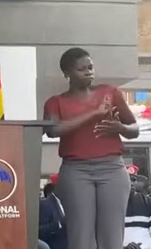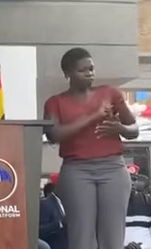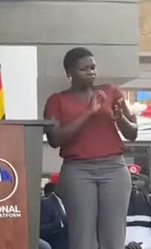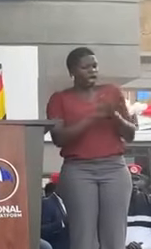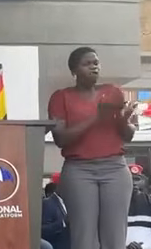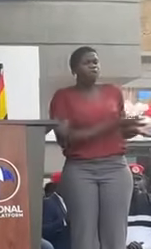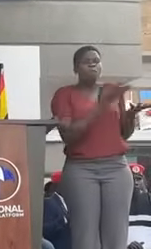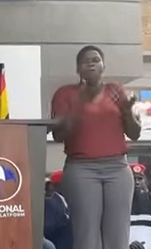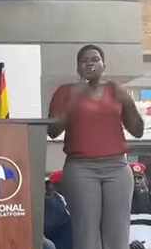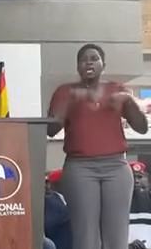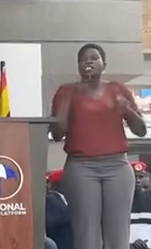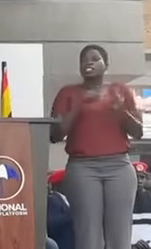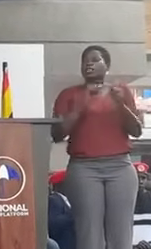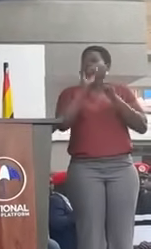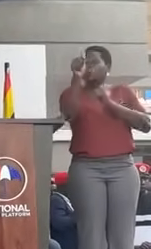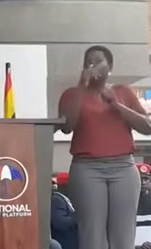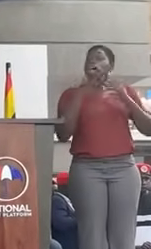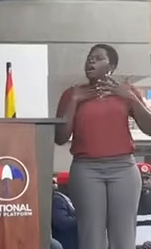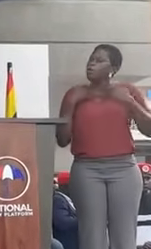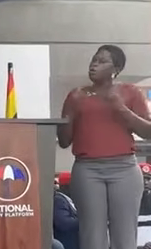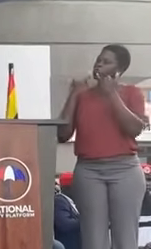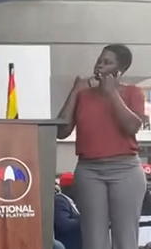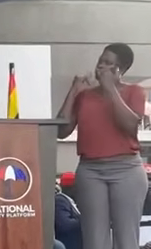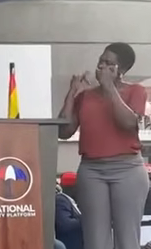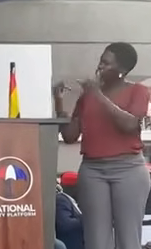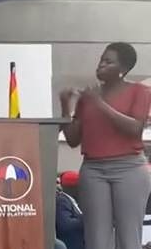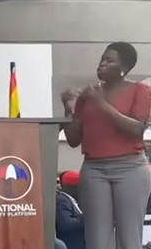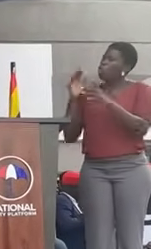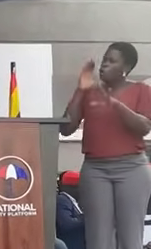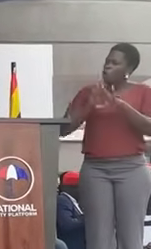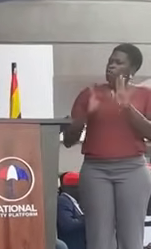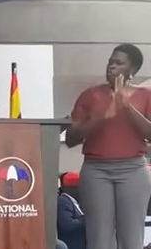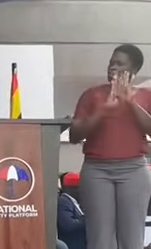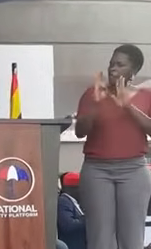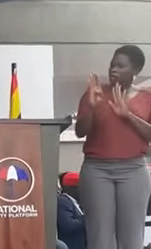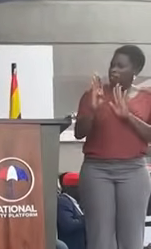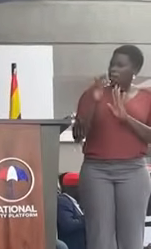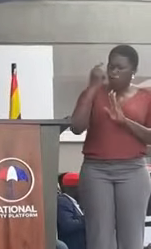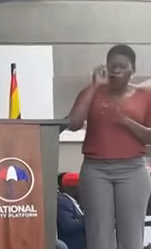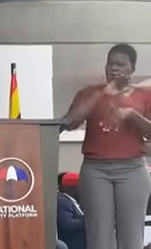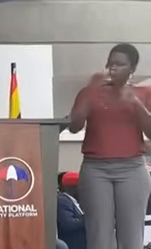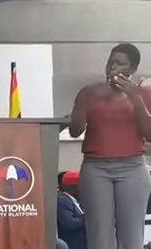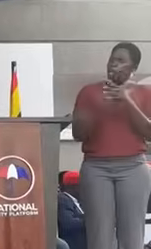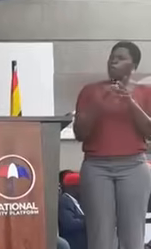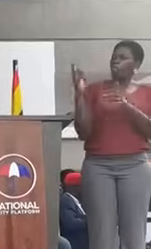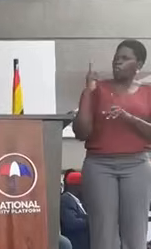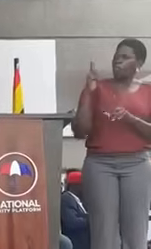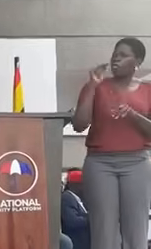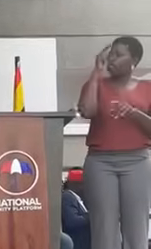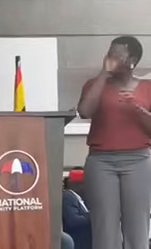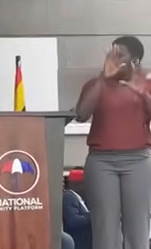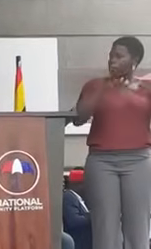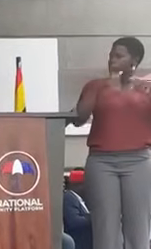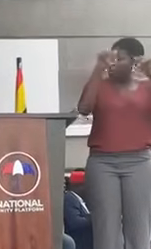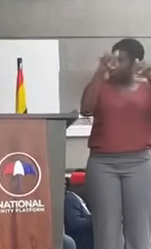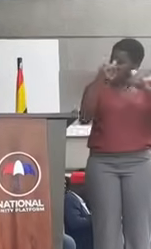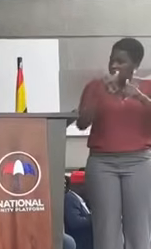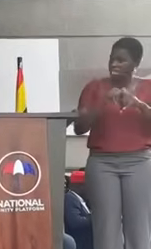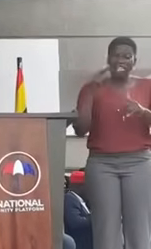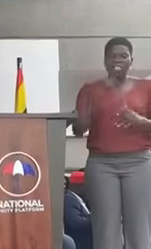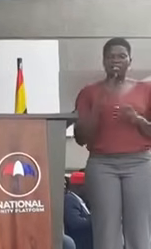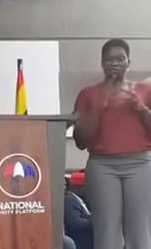brought us this far, I want to pledge to you on behalf of colleagues in the parliament, that this